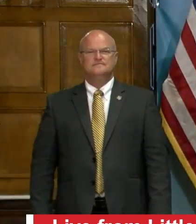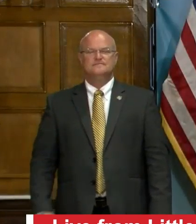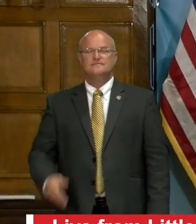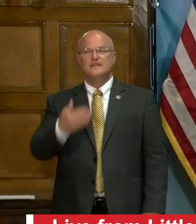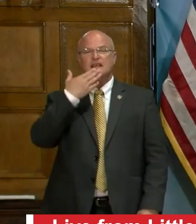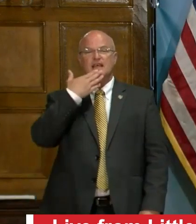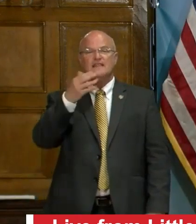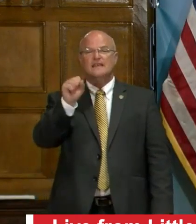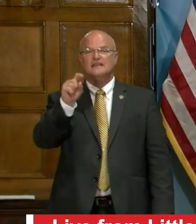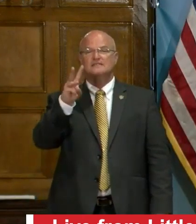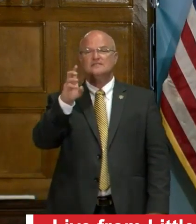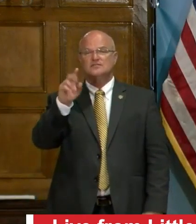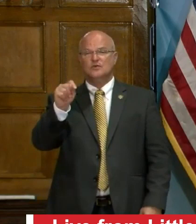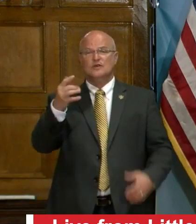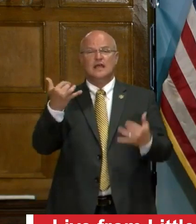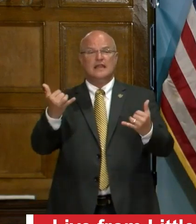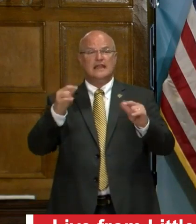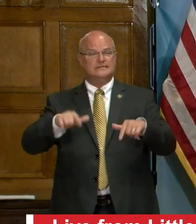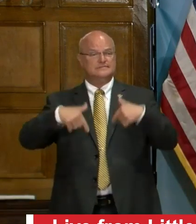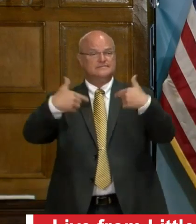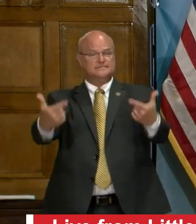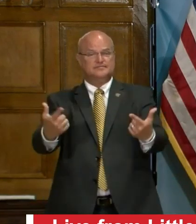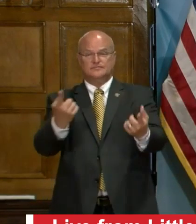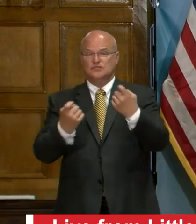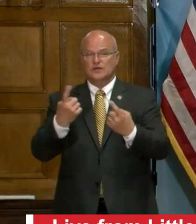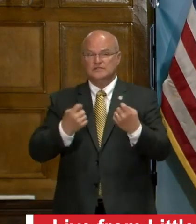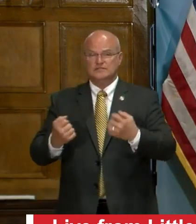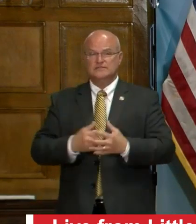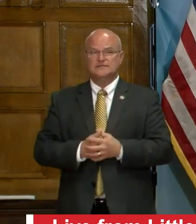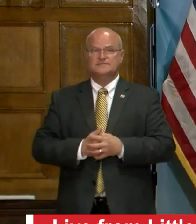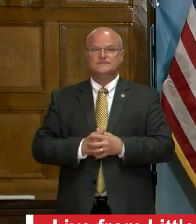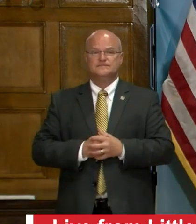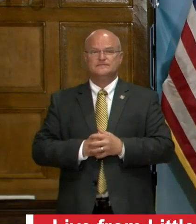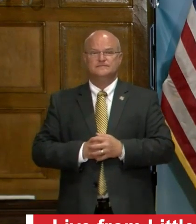Thank you, Stuart. And with that, we'll happy to turn it over for questions.